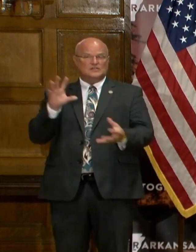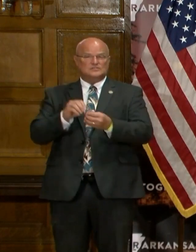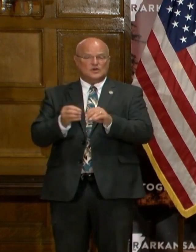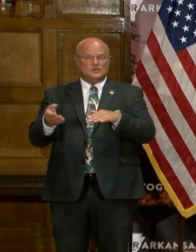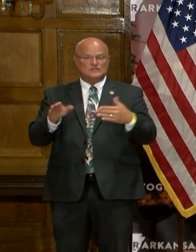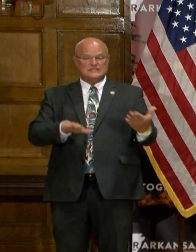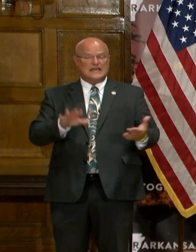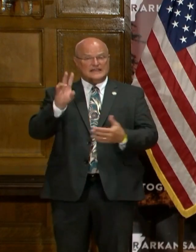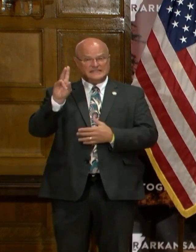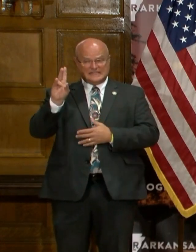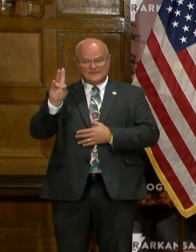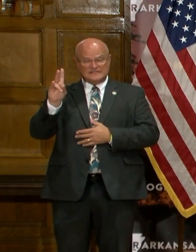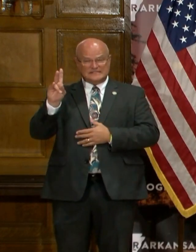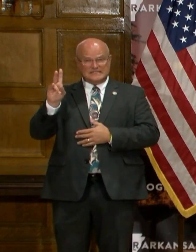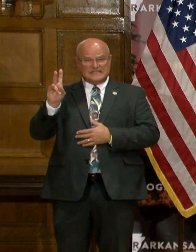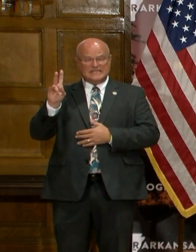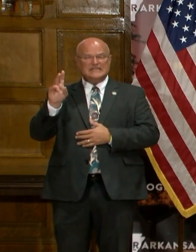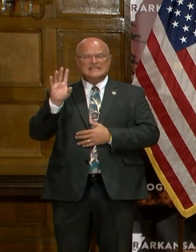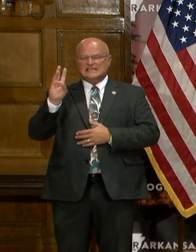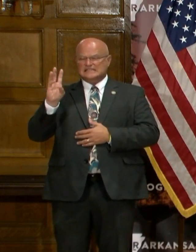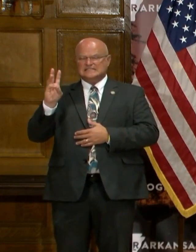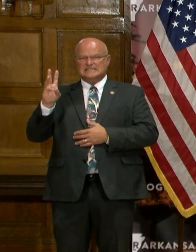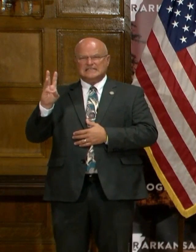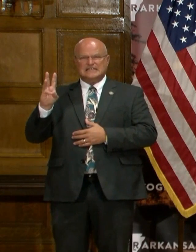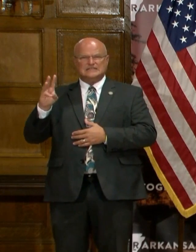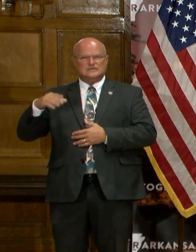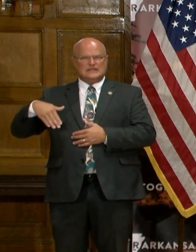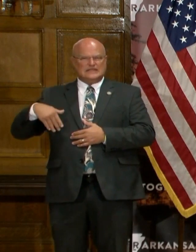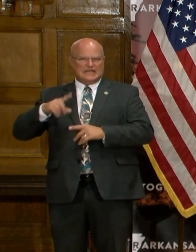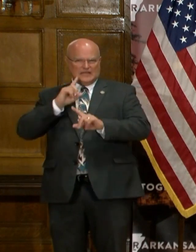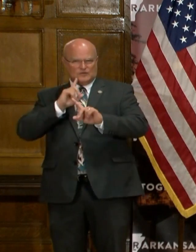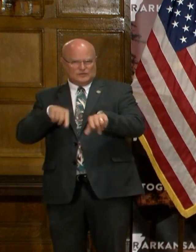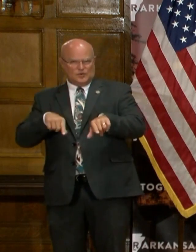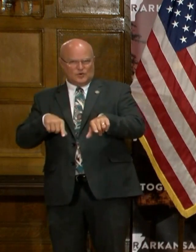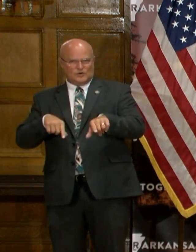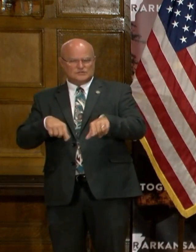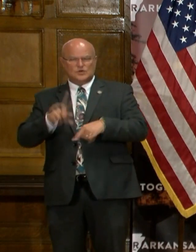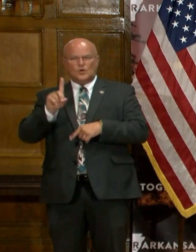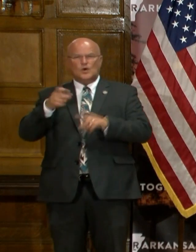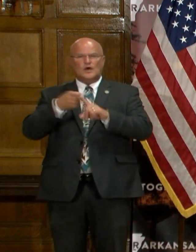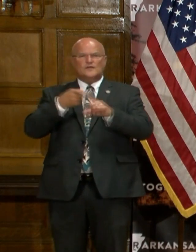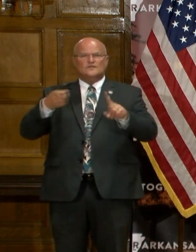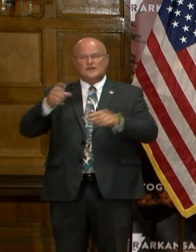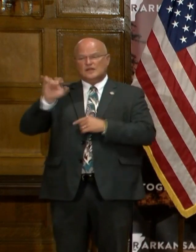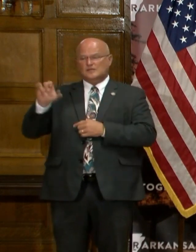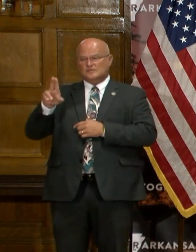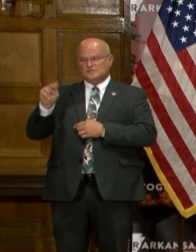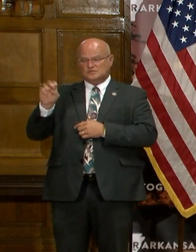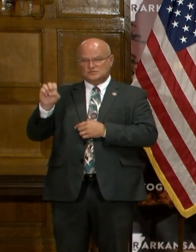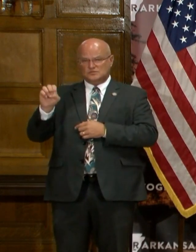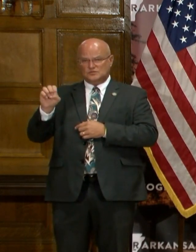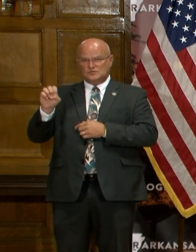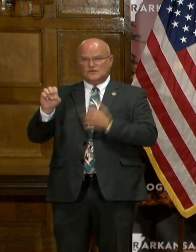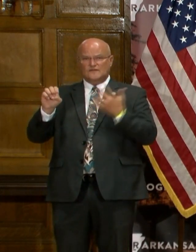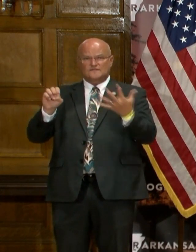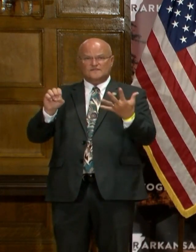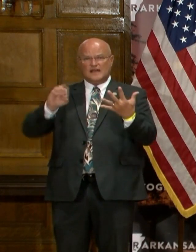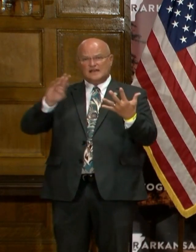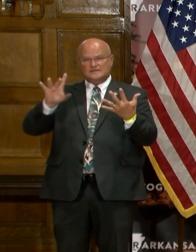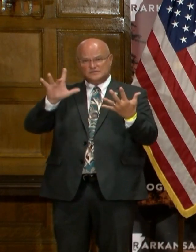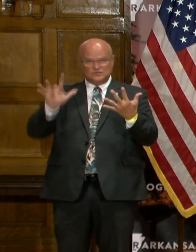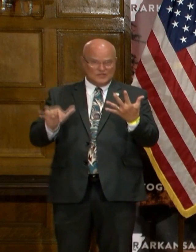the 17, 6 of these were delayed reports, 1 coming from June, 5 from